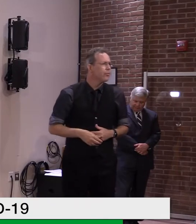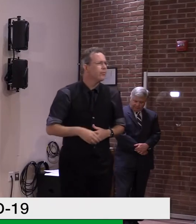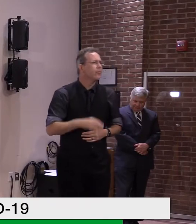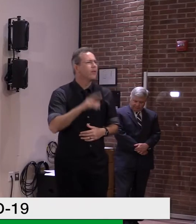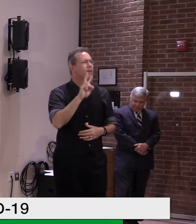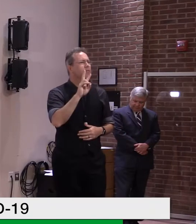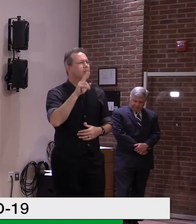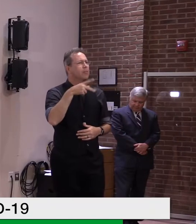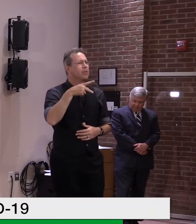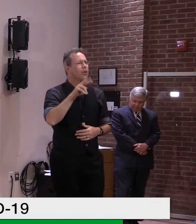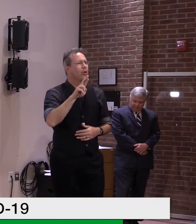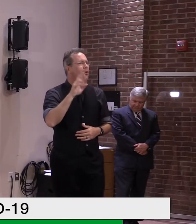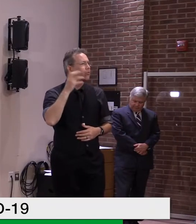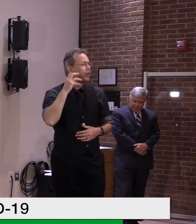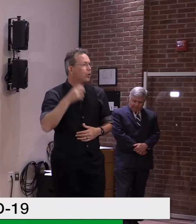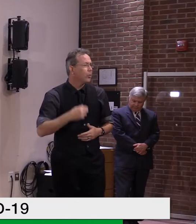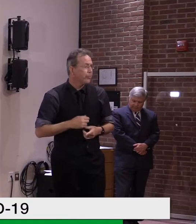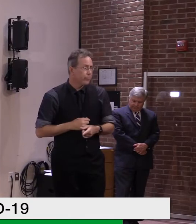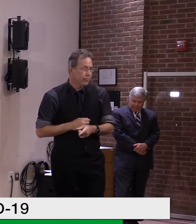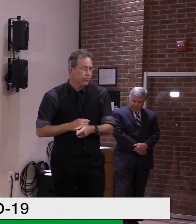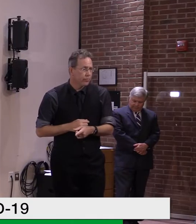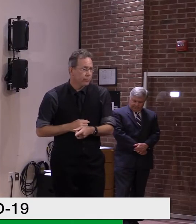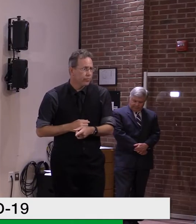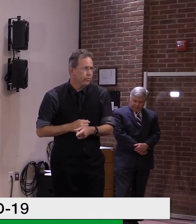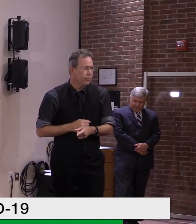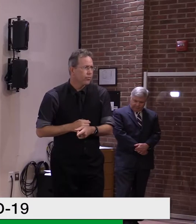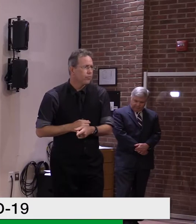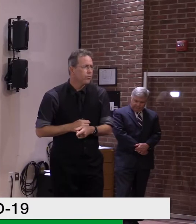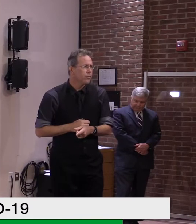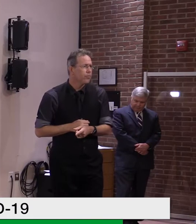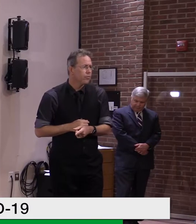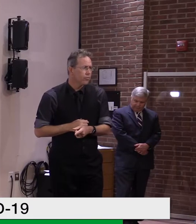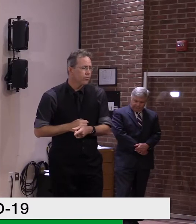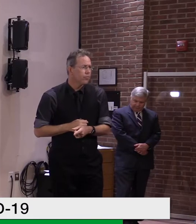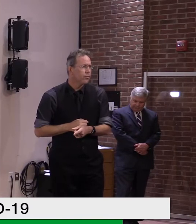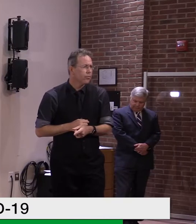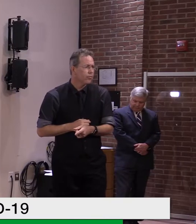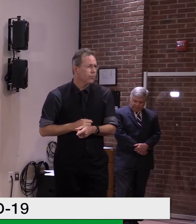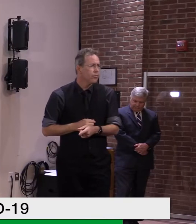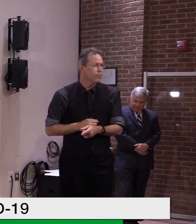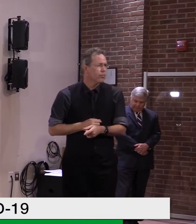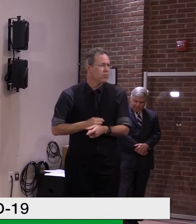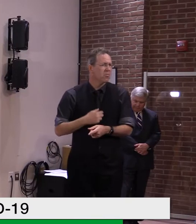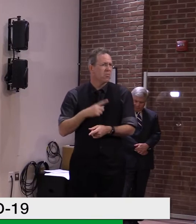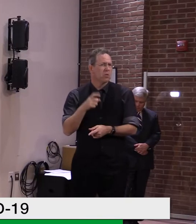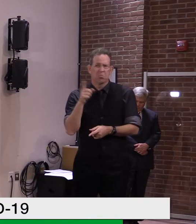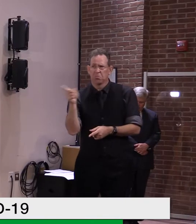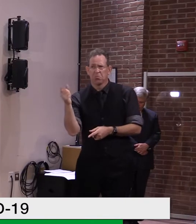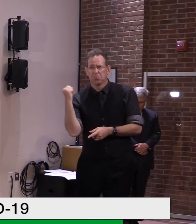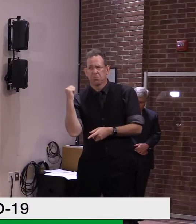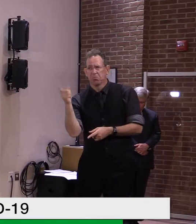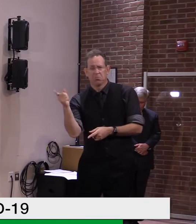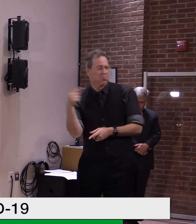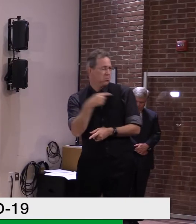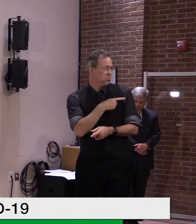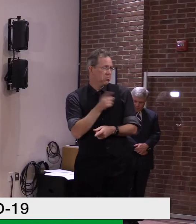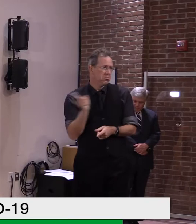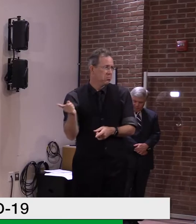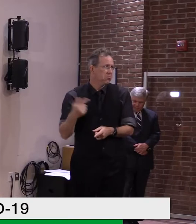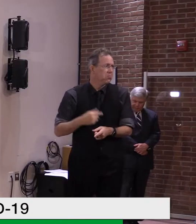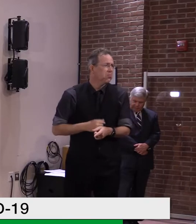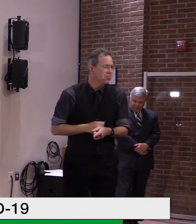Thank you, Jason. Governor, I don't know if this question is for you or somebody on your team, but the eviction moratorium will